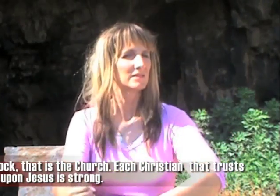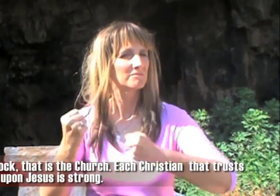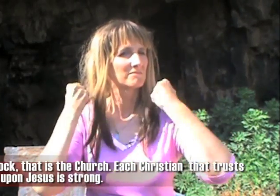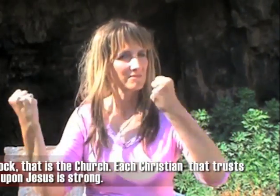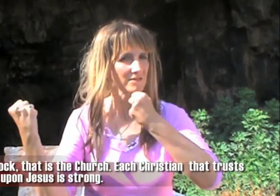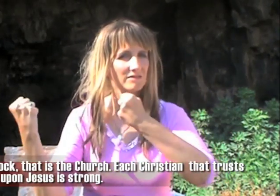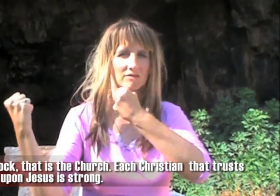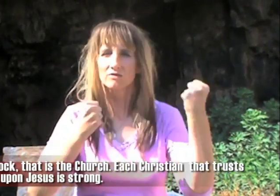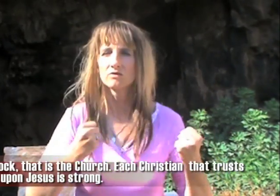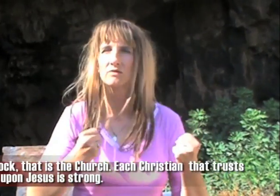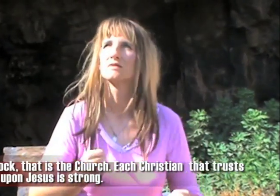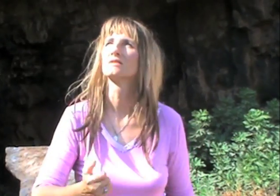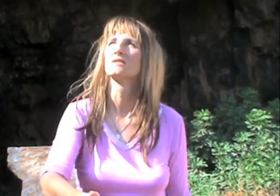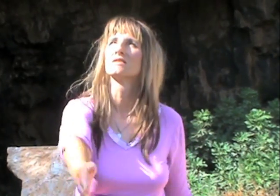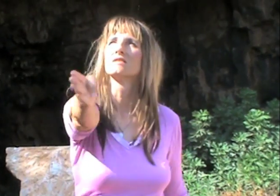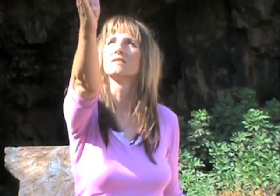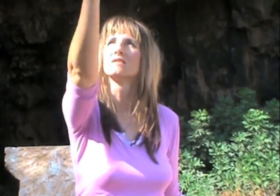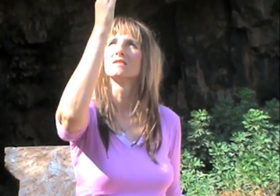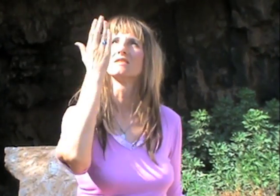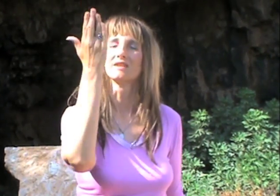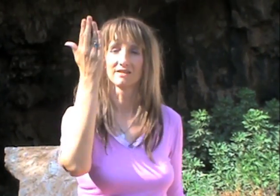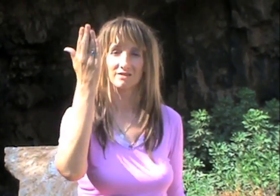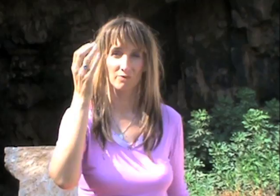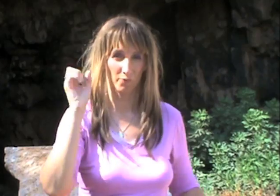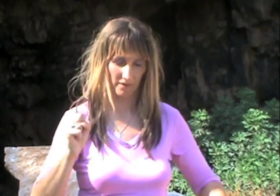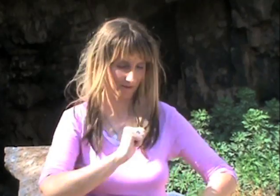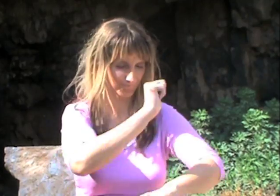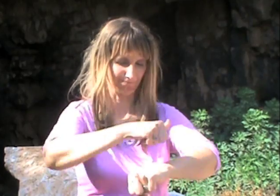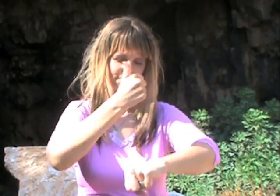We are built upon Jesus and His strength.